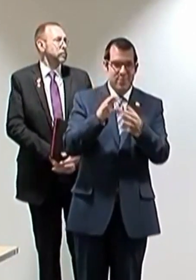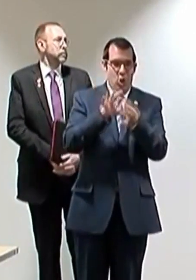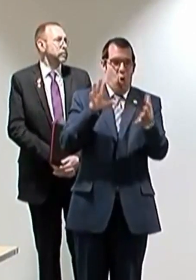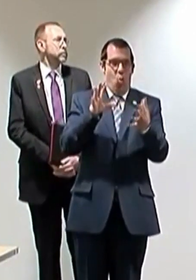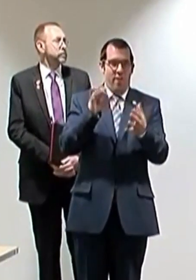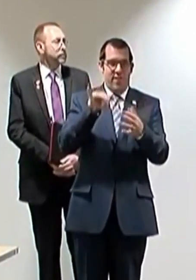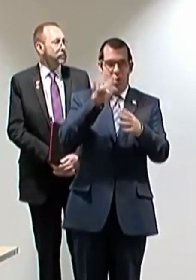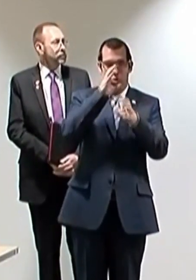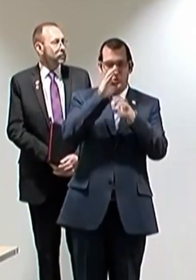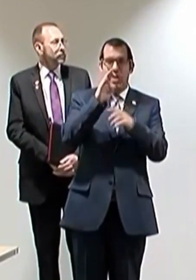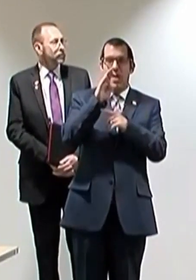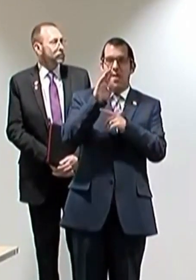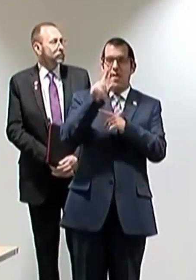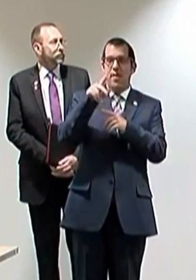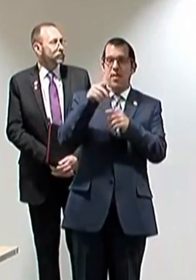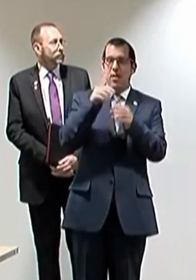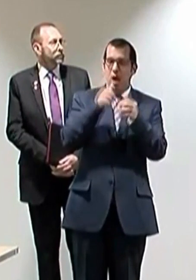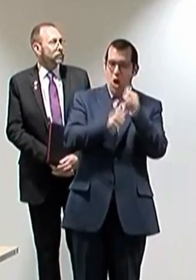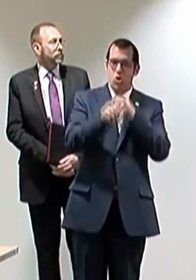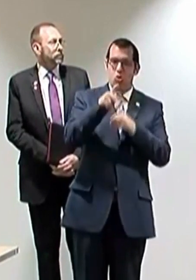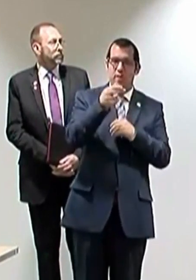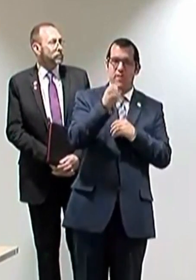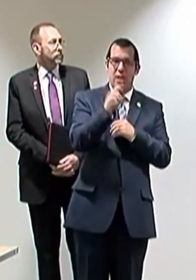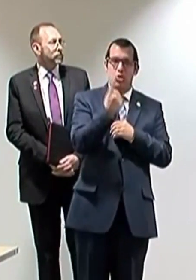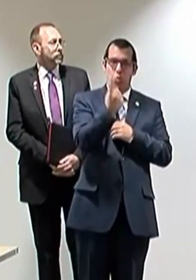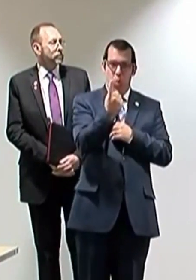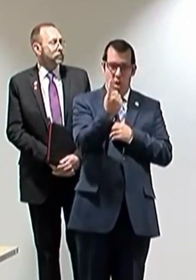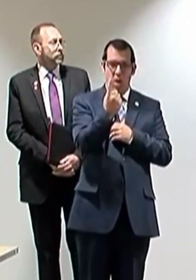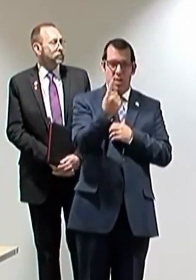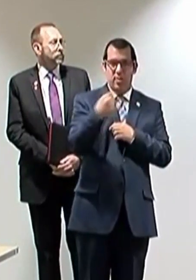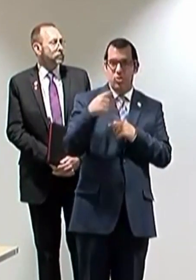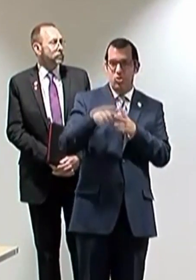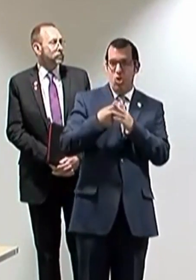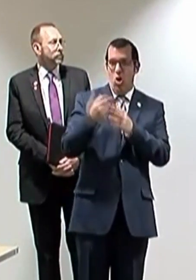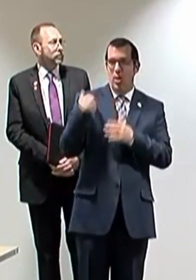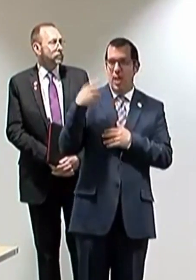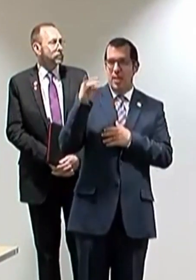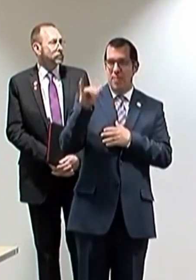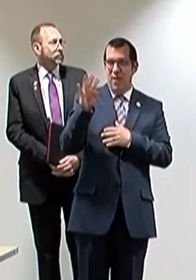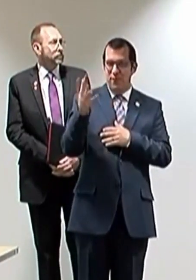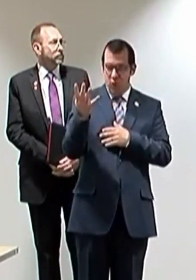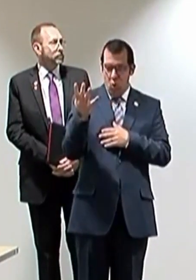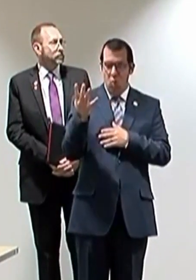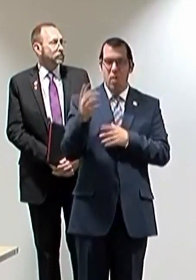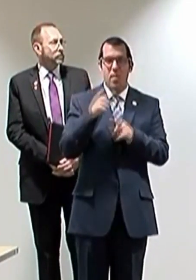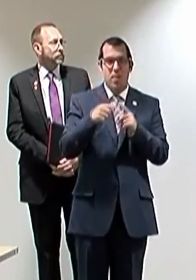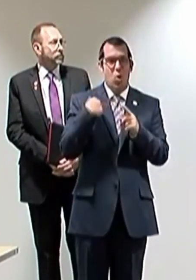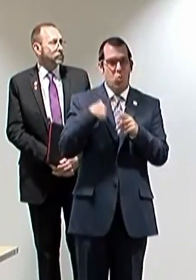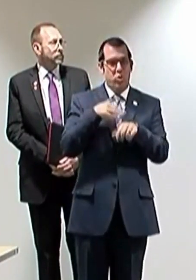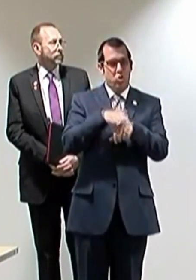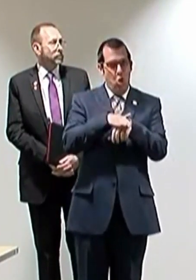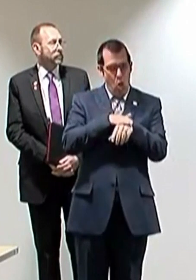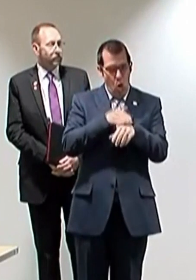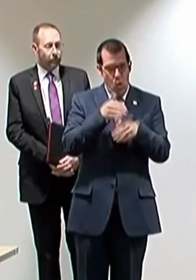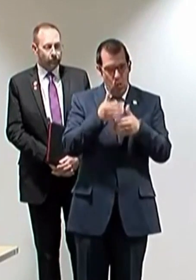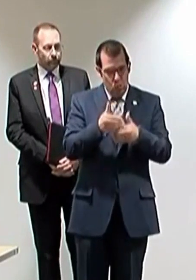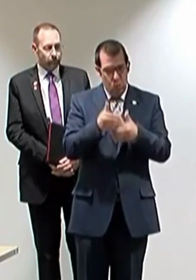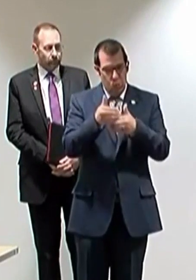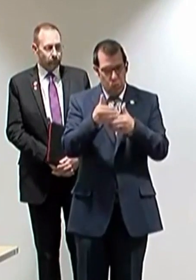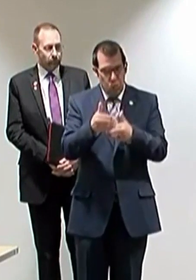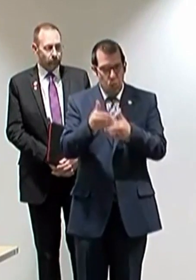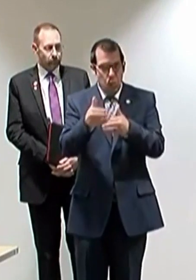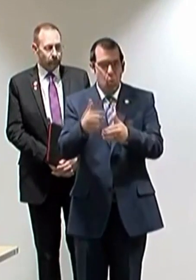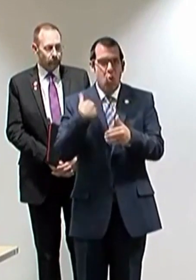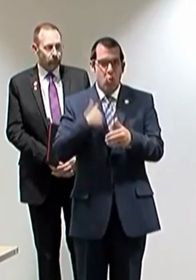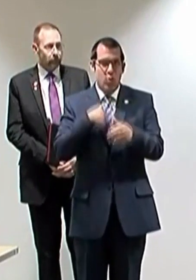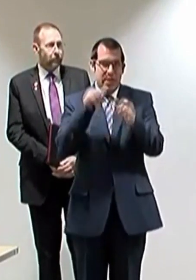we entered into on May 4th, but we gradually lifted those restrictions very slowly so that we can measure